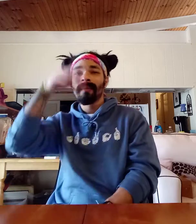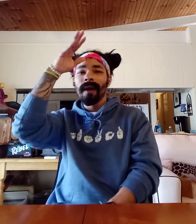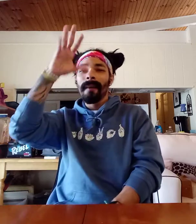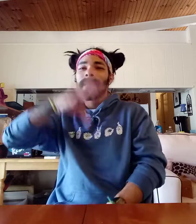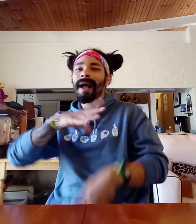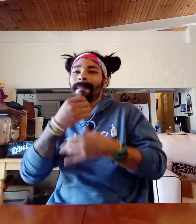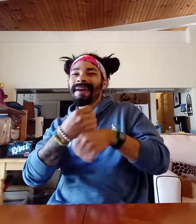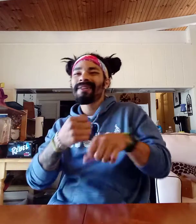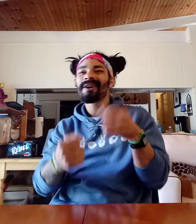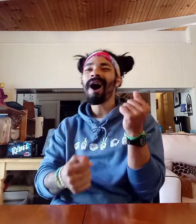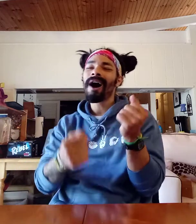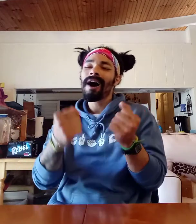Man made the cars